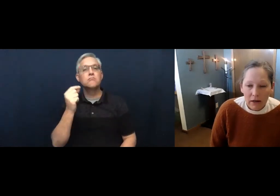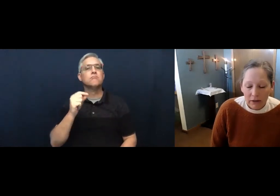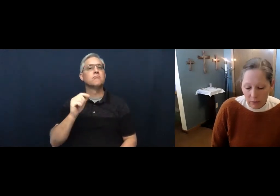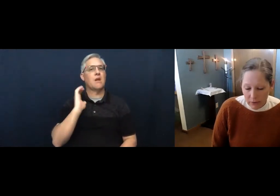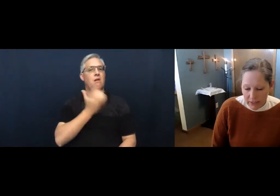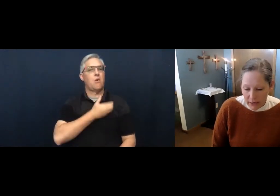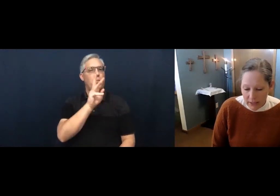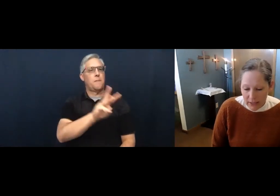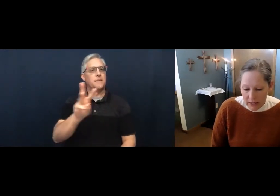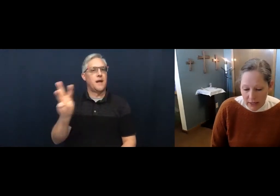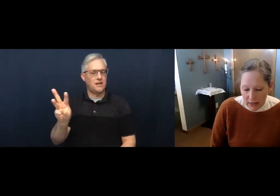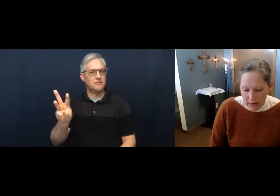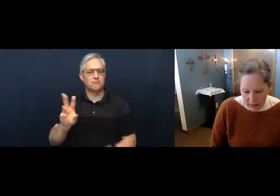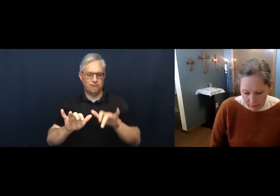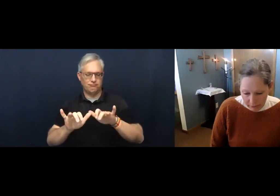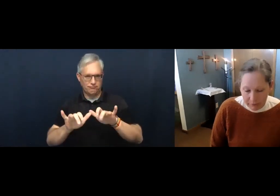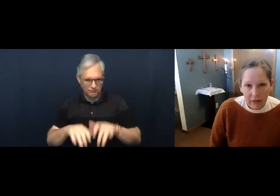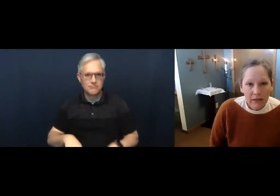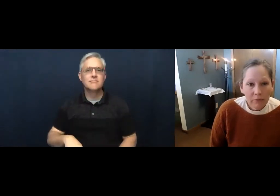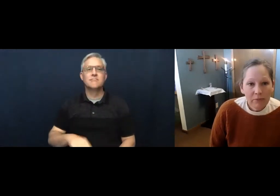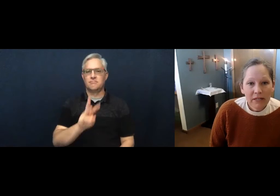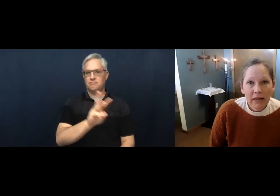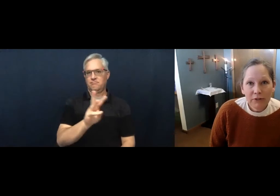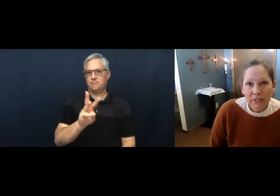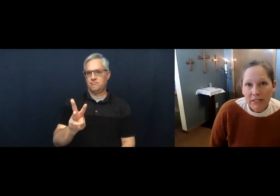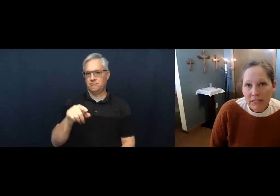on our website. And the website address is